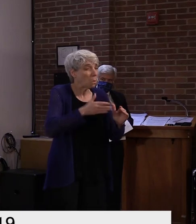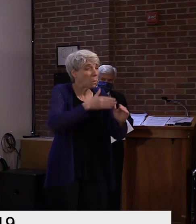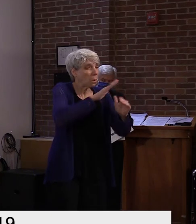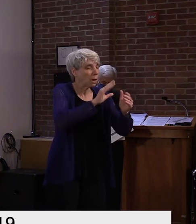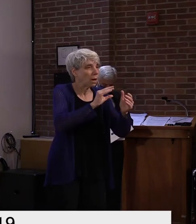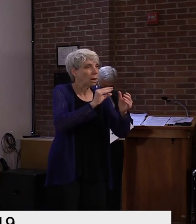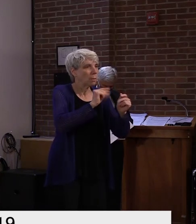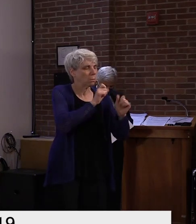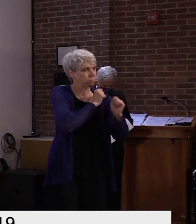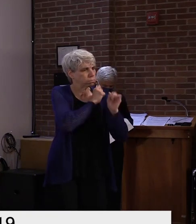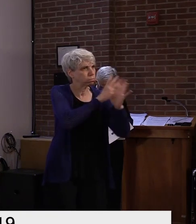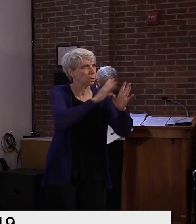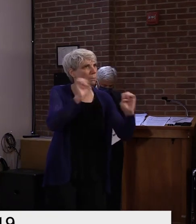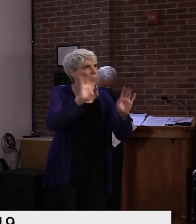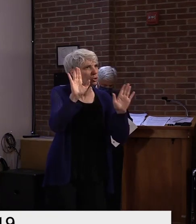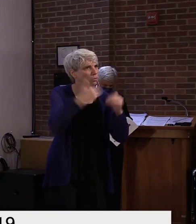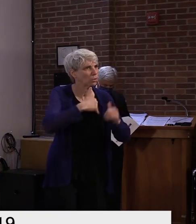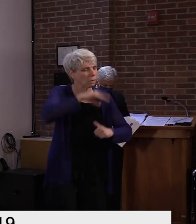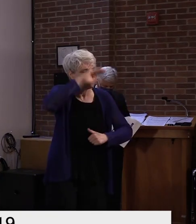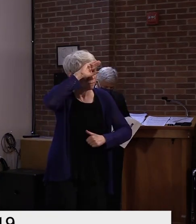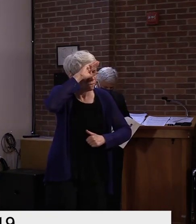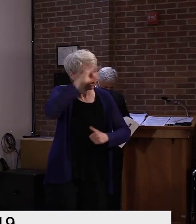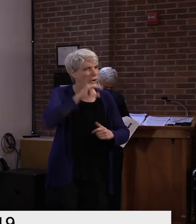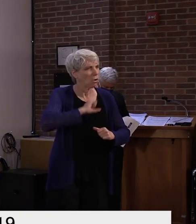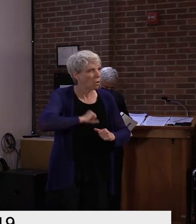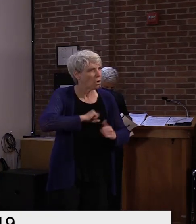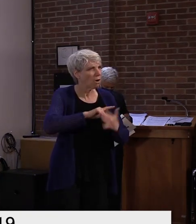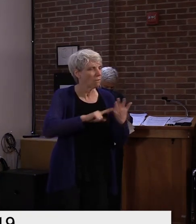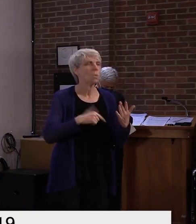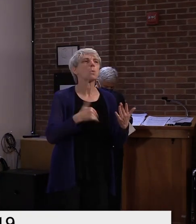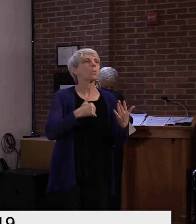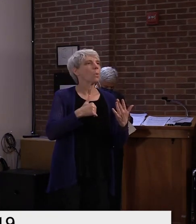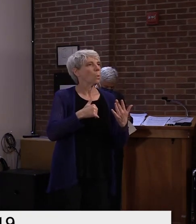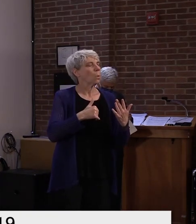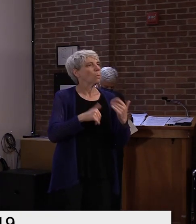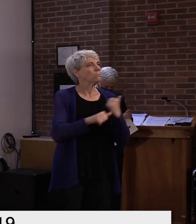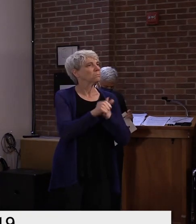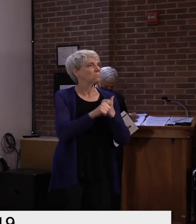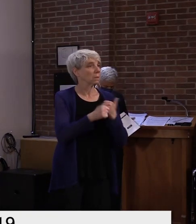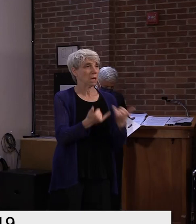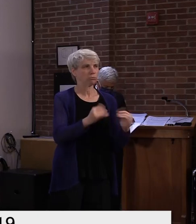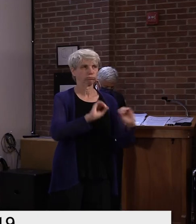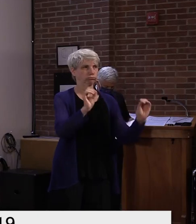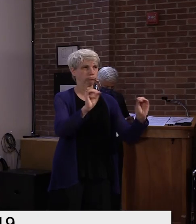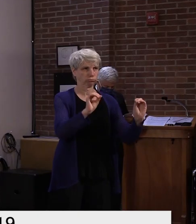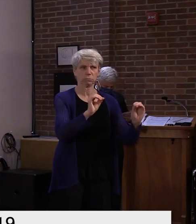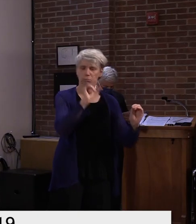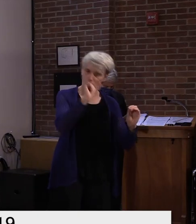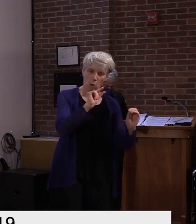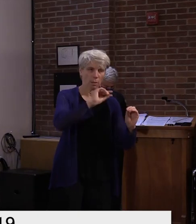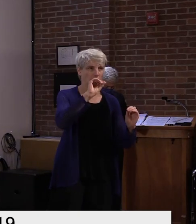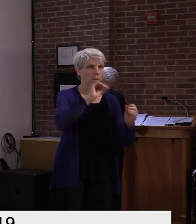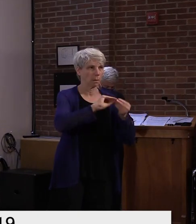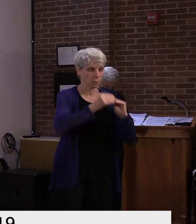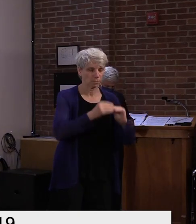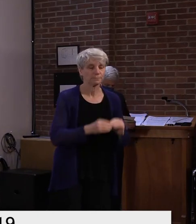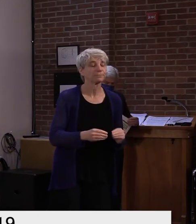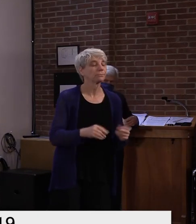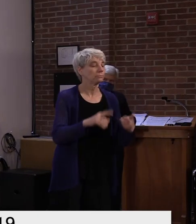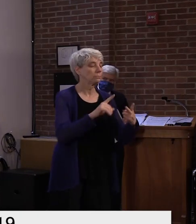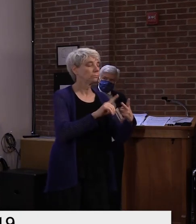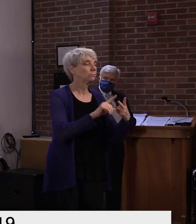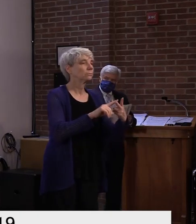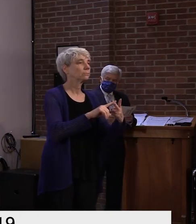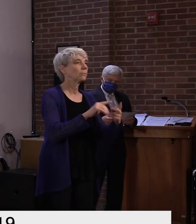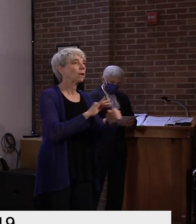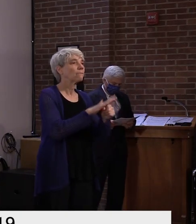a positive case. We look again at our growth metric, and again, the growth metric, even though we saw an increase this week, the